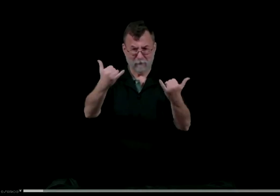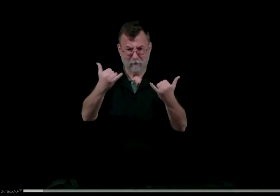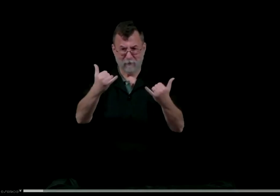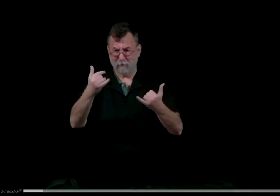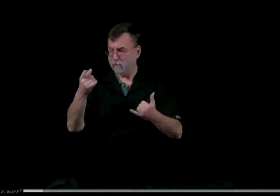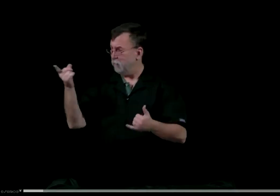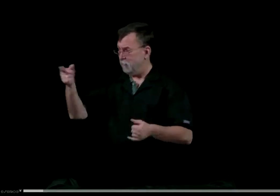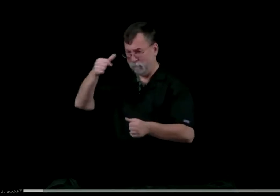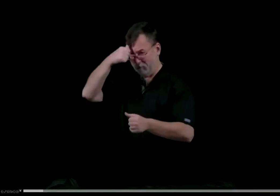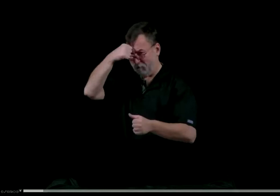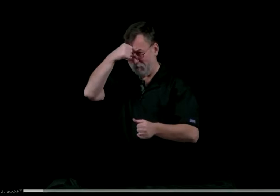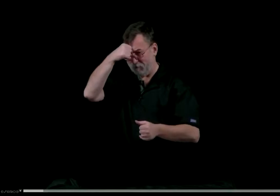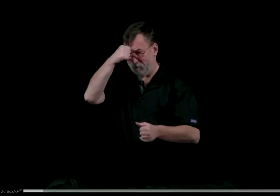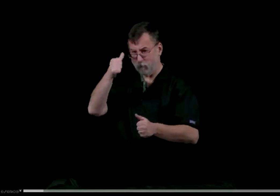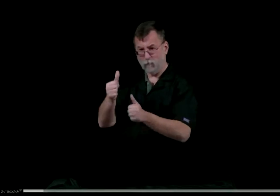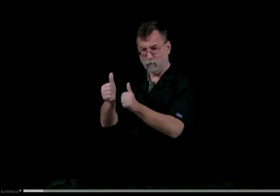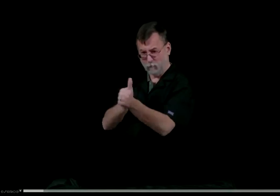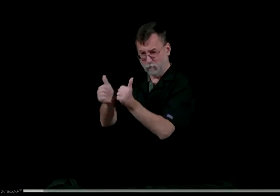Okay, ready for the second picture?